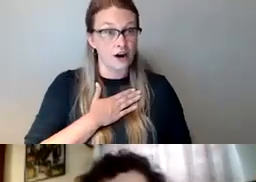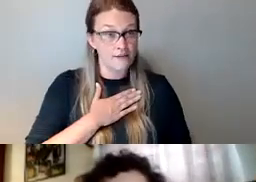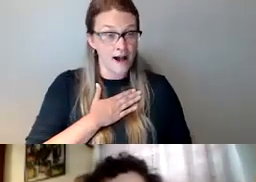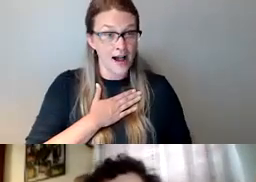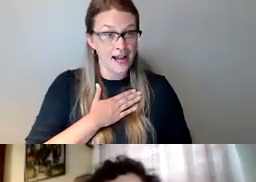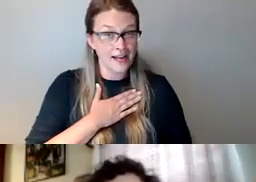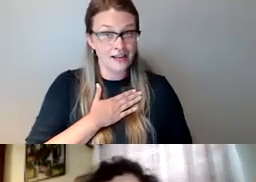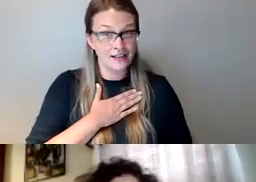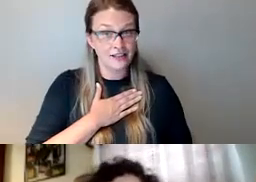on my,